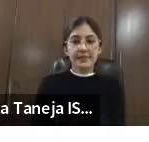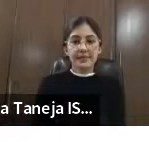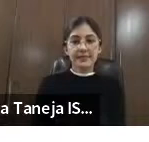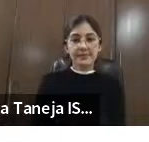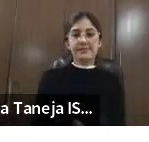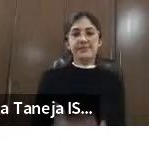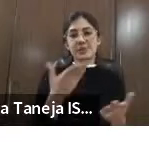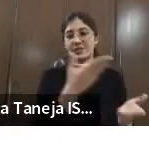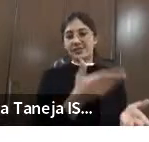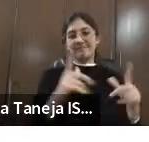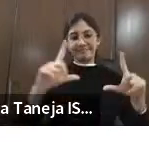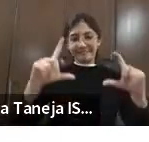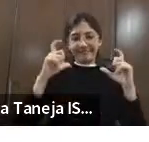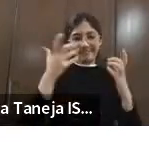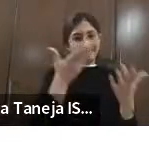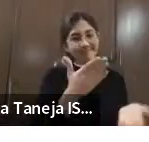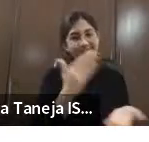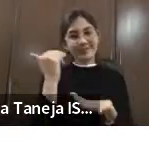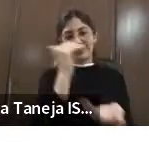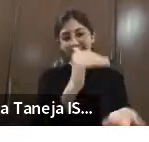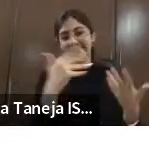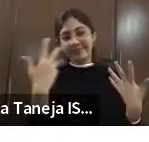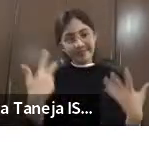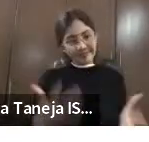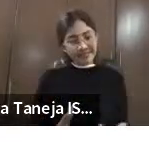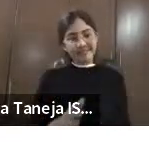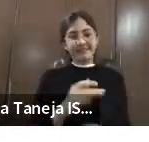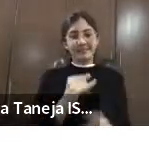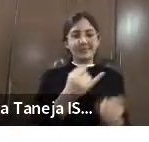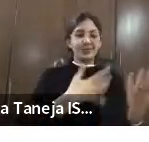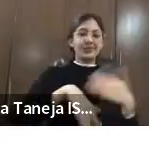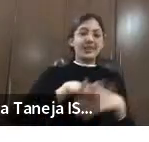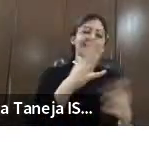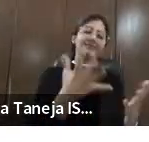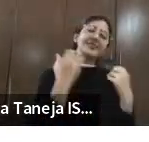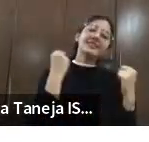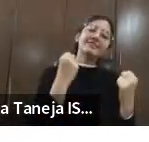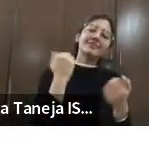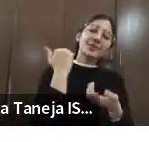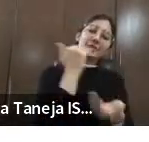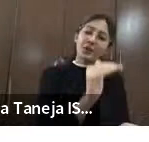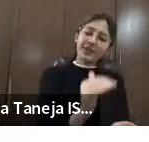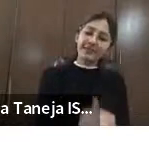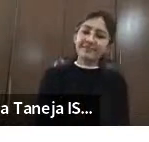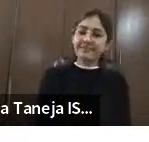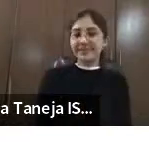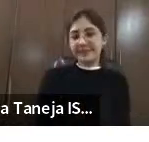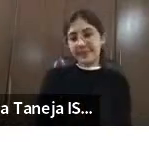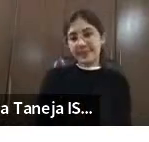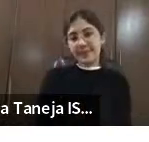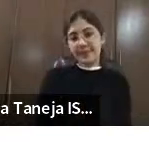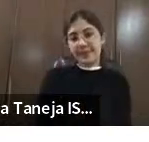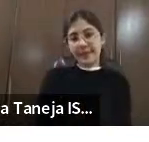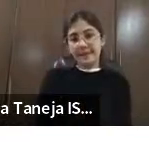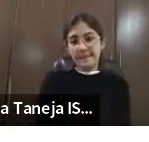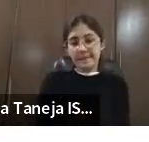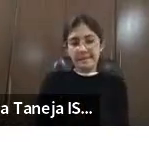That's a representative of Kendua Dihi Vikas Society receiving the coveted award.